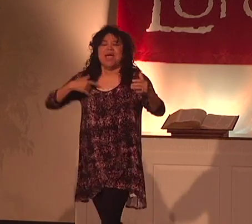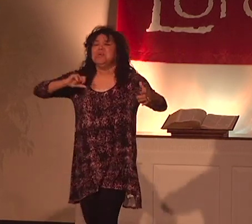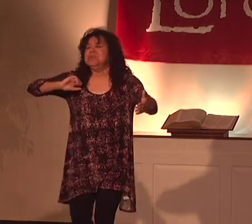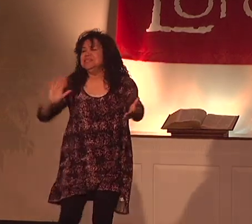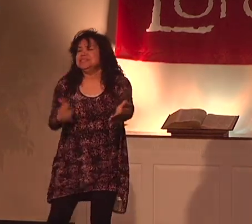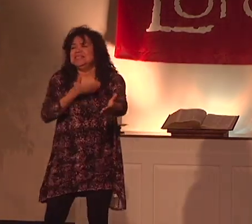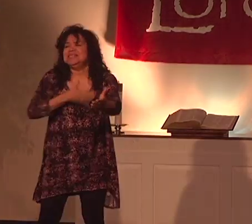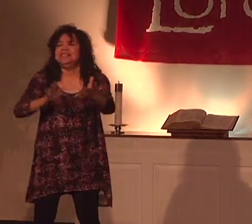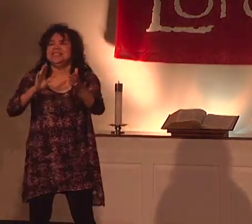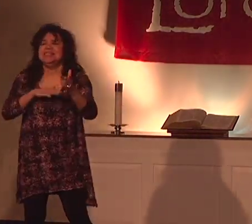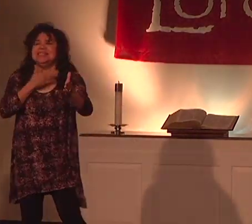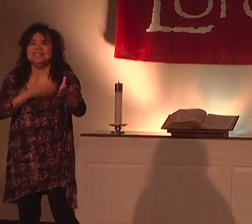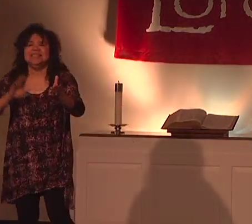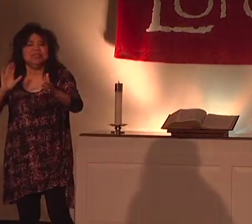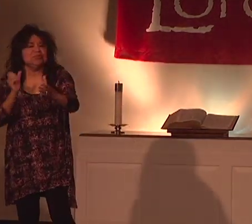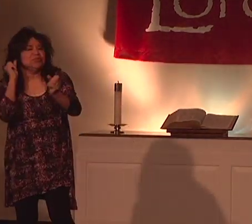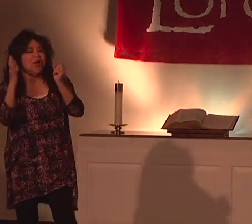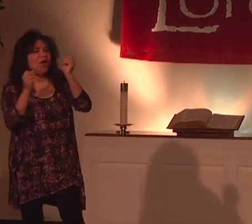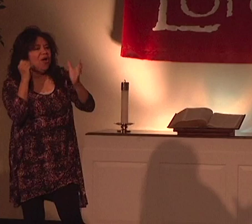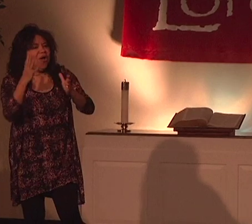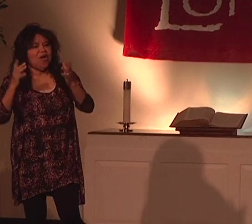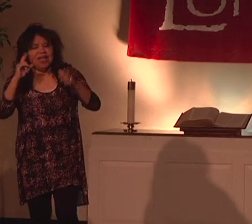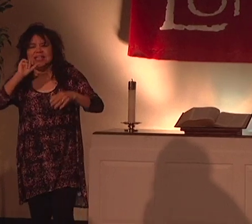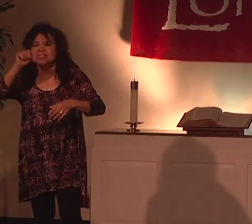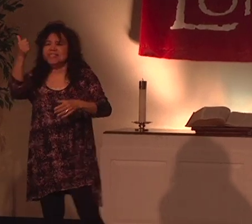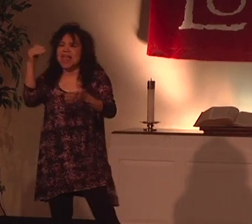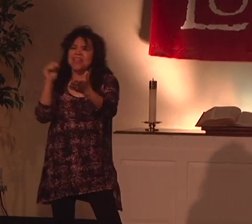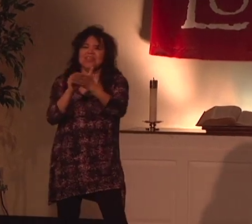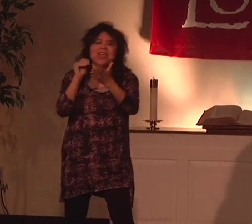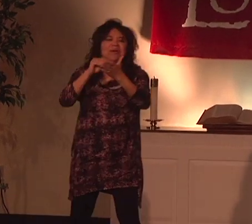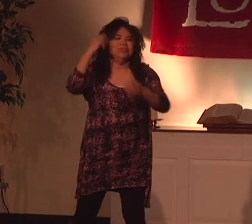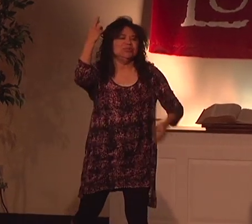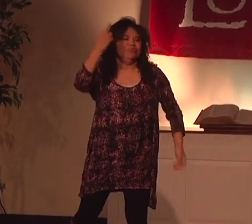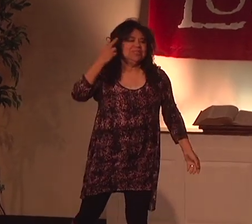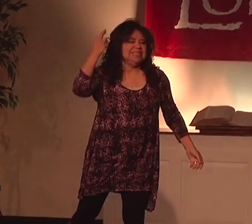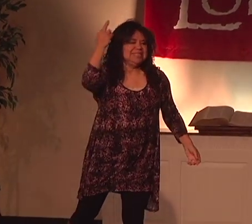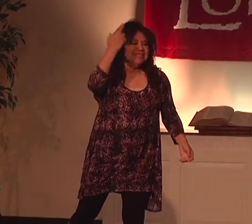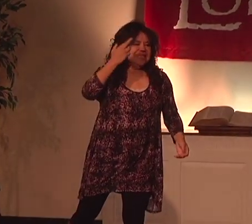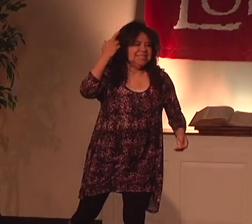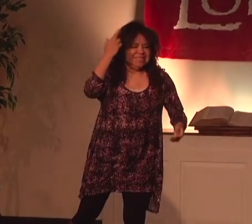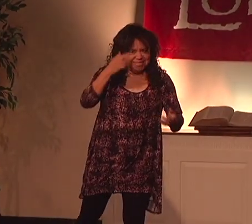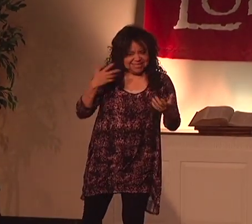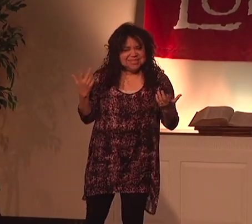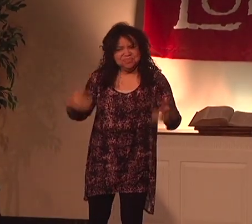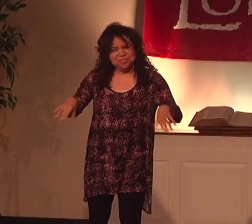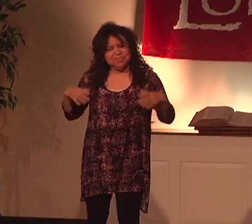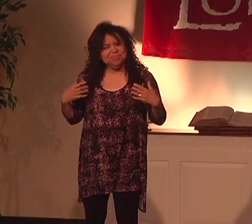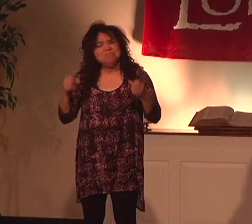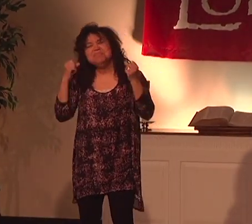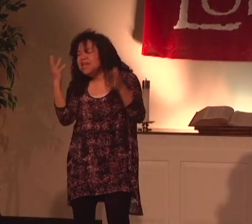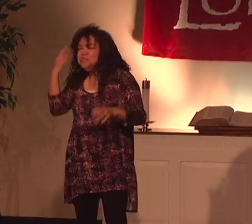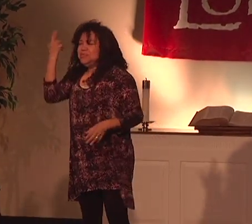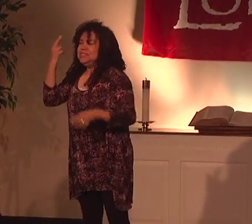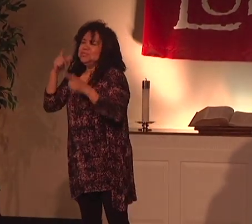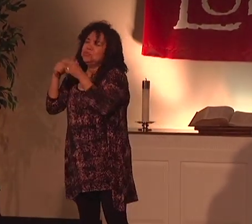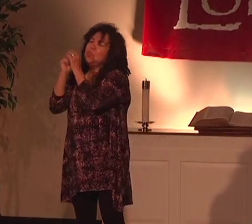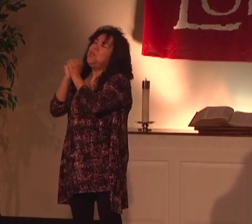others. Now we will be singing this song, 10,000 reasons, many